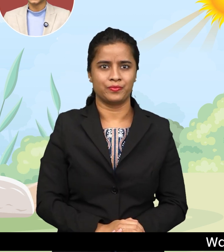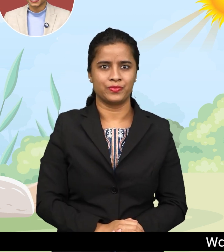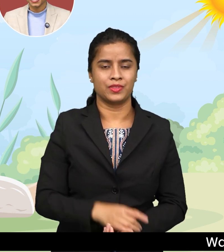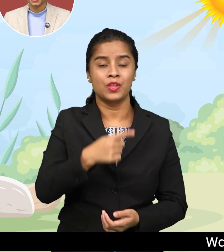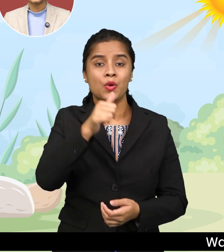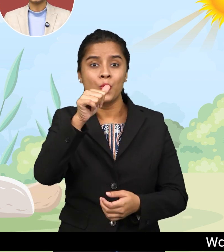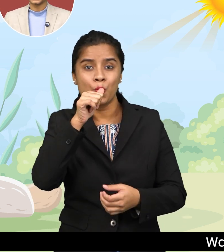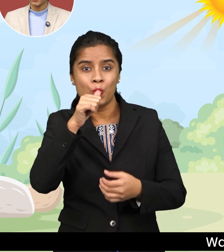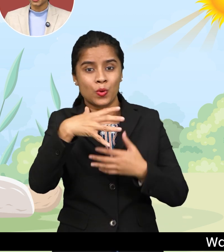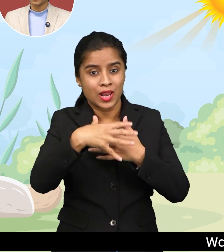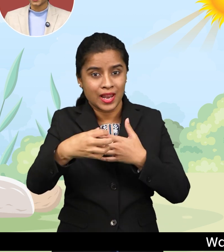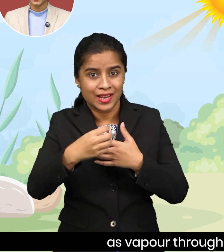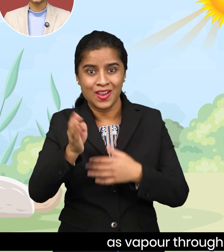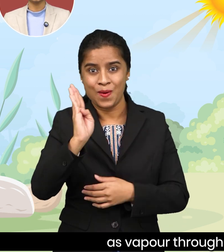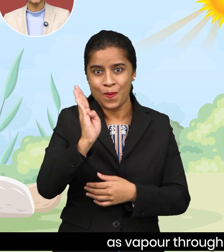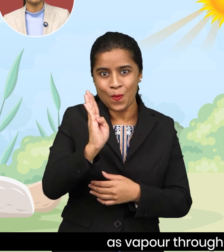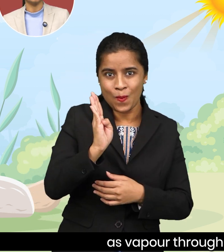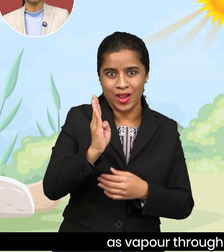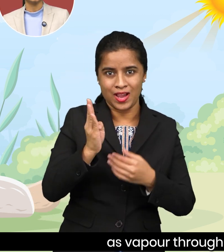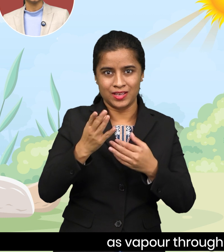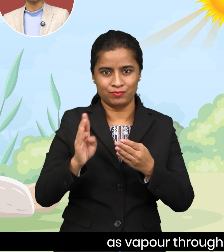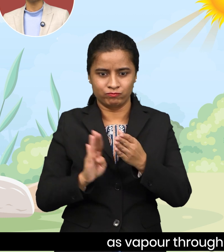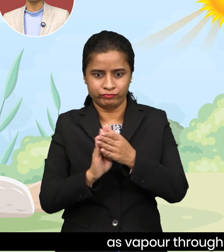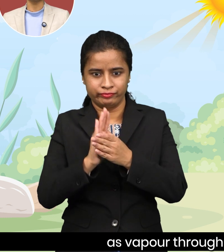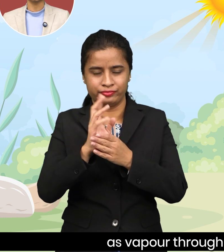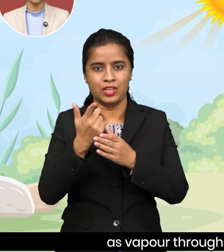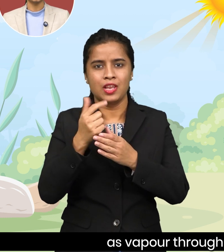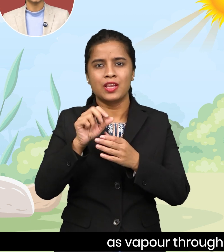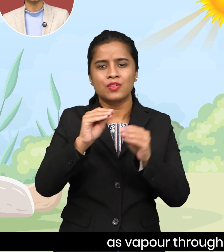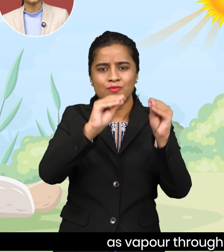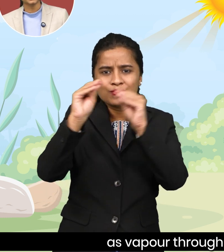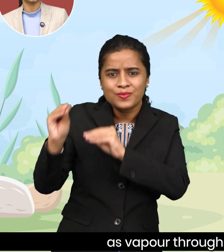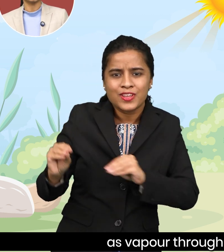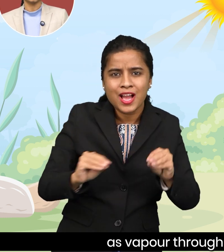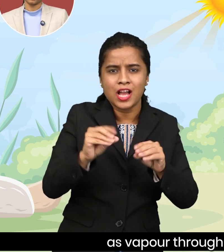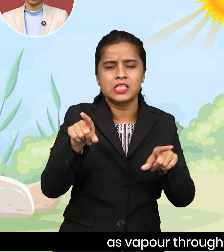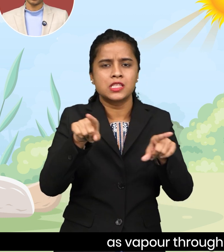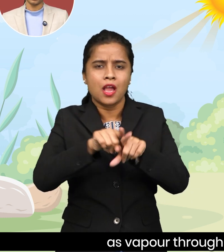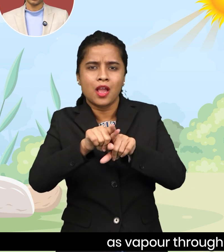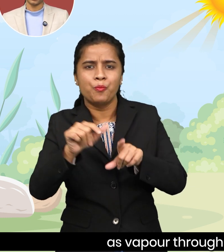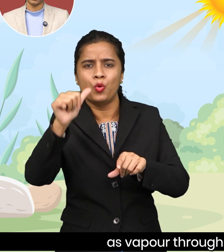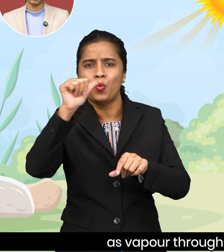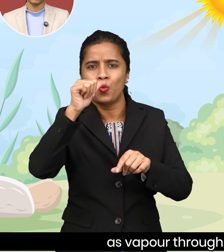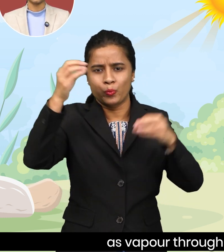Water exits leaves as vapor through a process called transpiration.